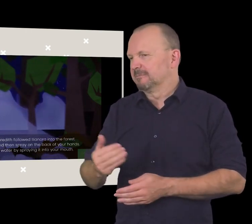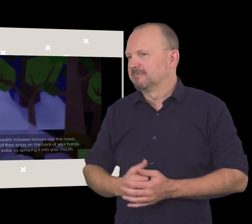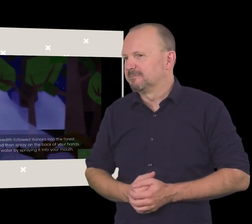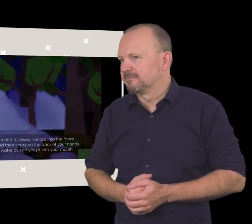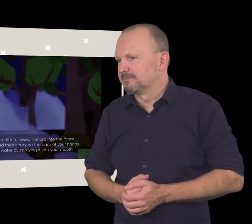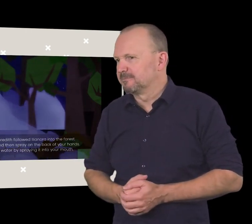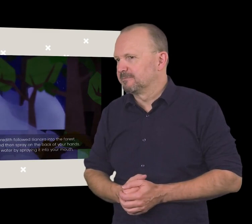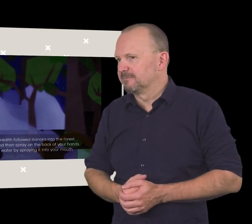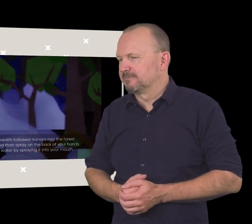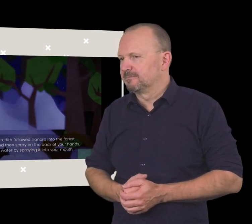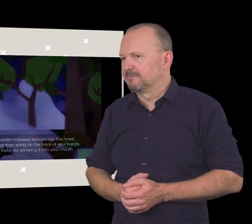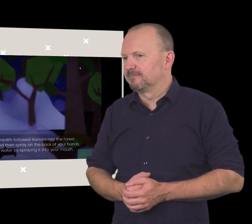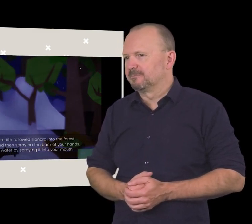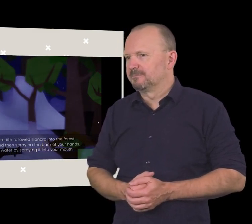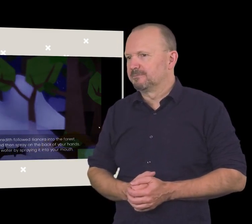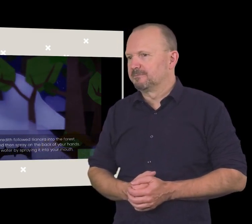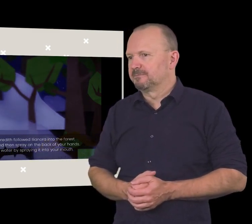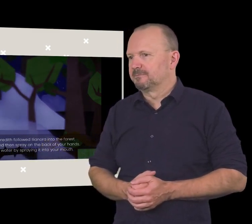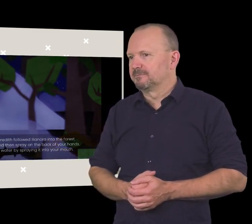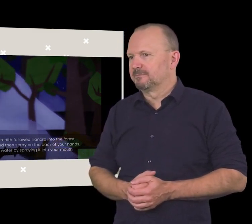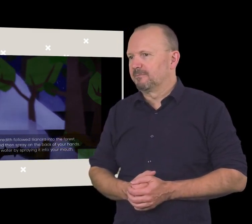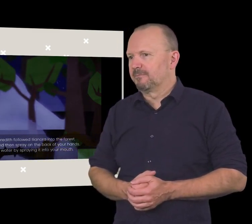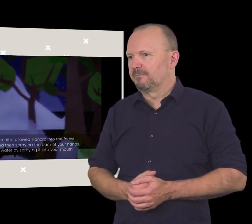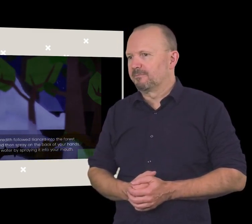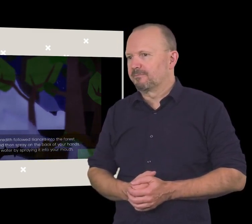Great. Let's go to the next one.